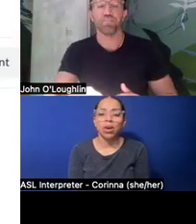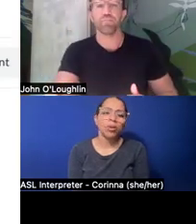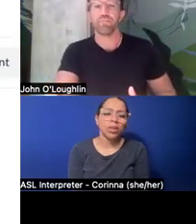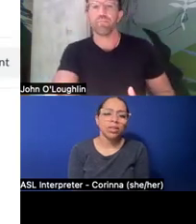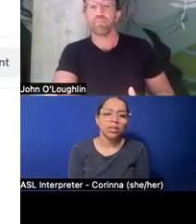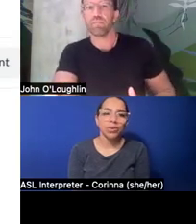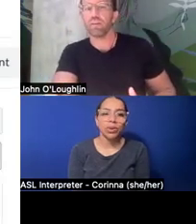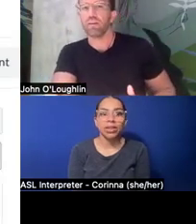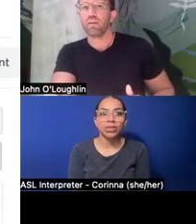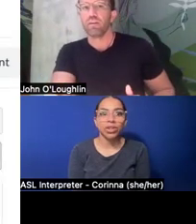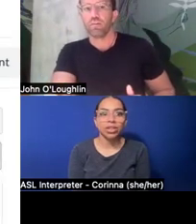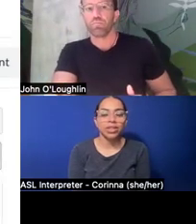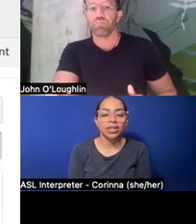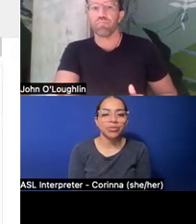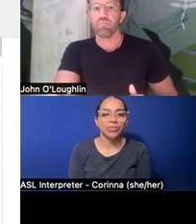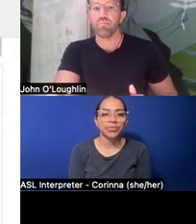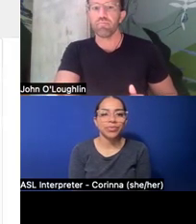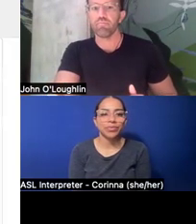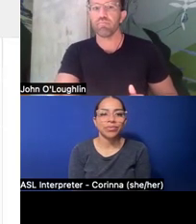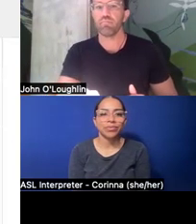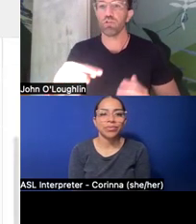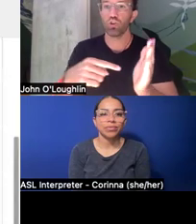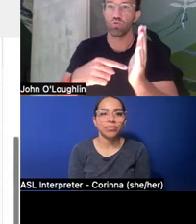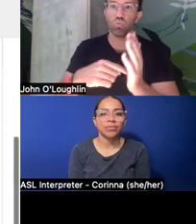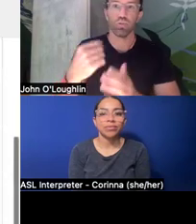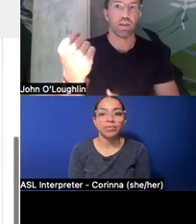And so I'll open it to give you an idea of what it looks like.